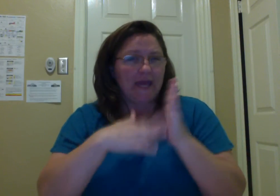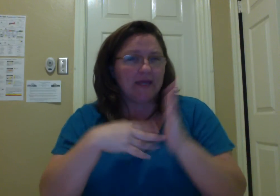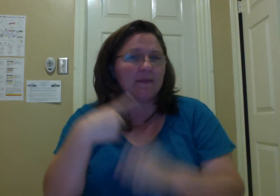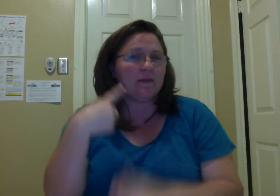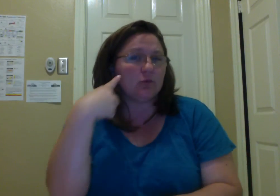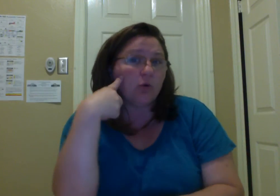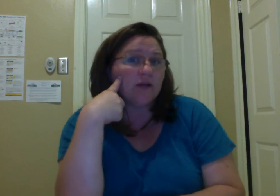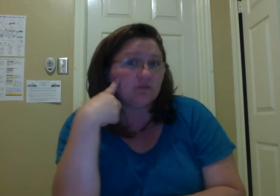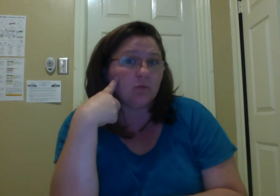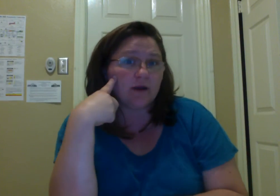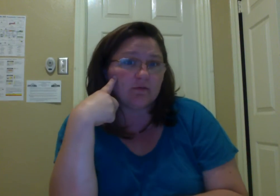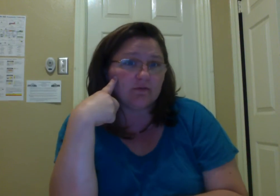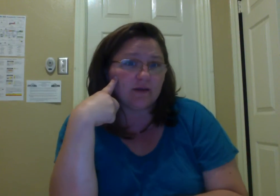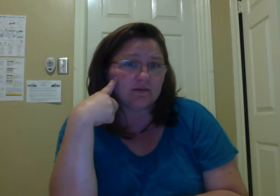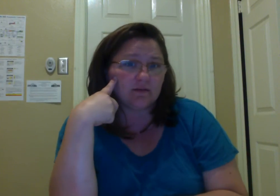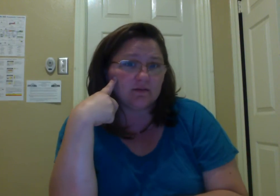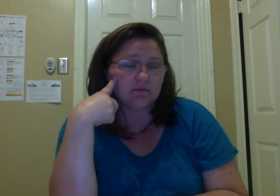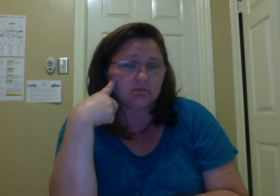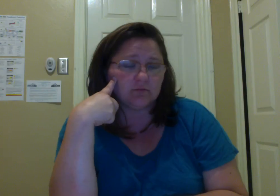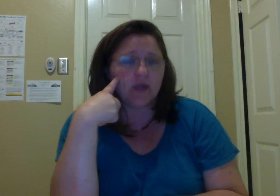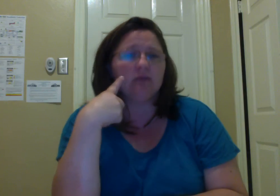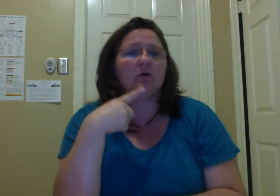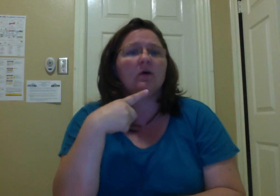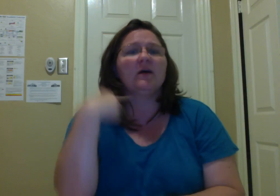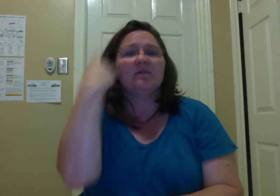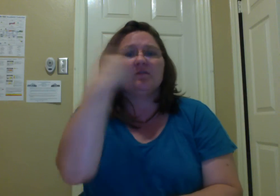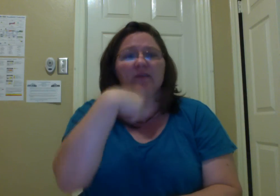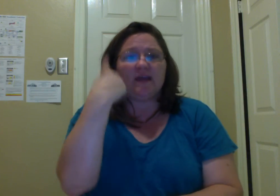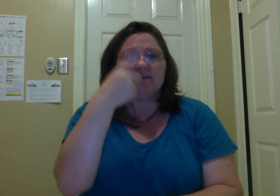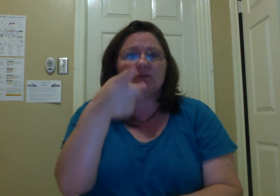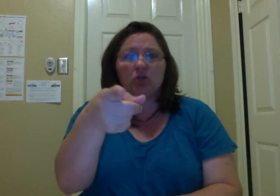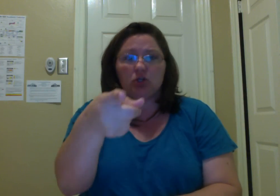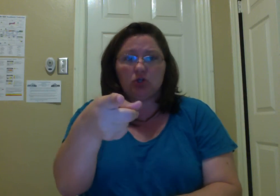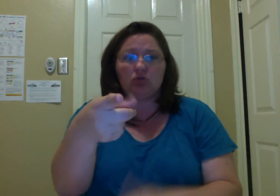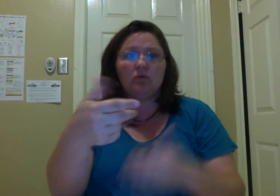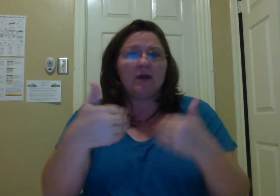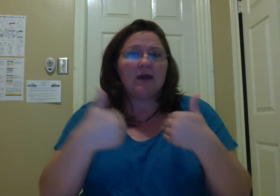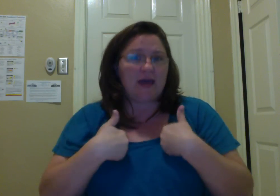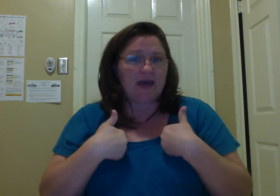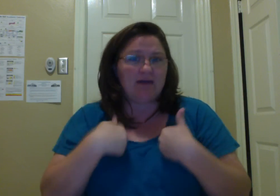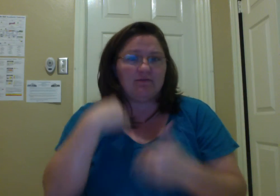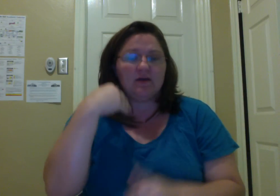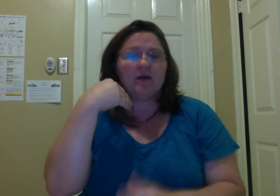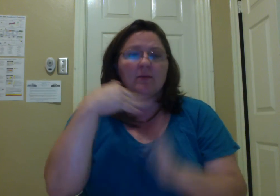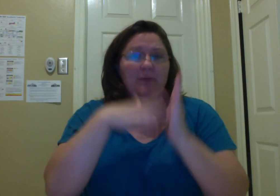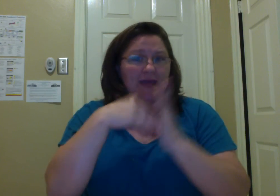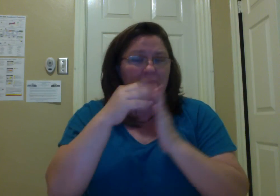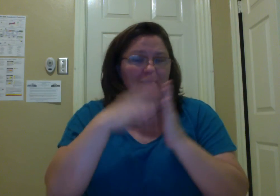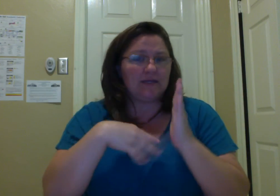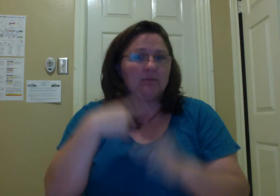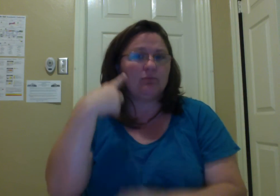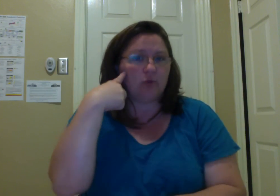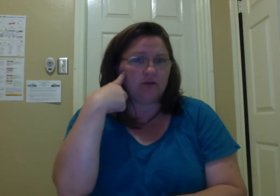and then you point to wherever the face is. Okay, so face, you have paint, point to